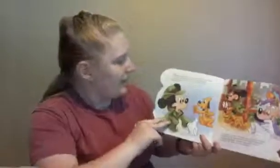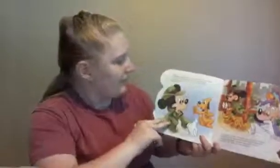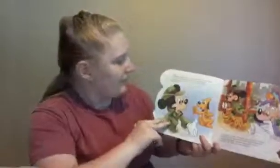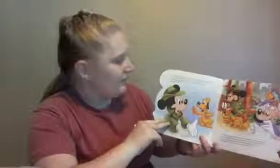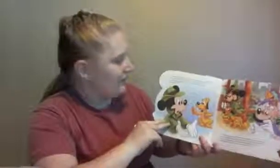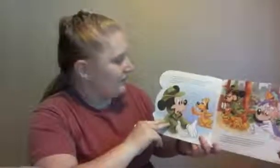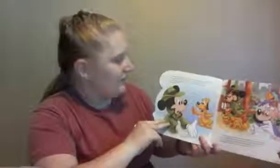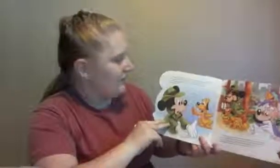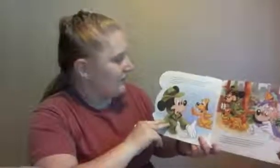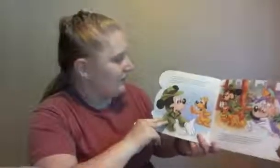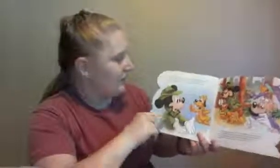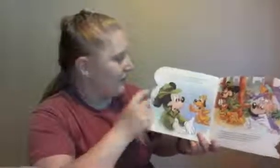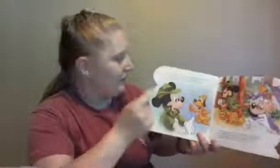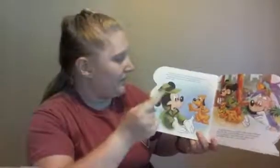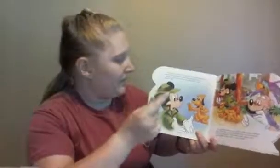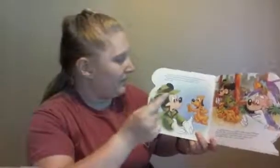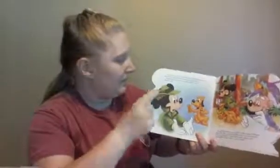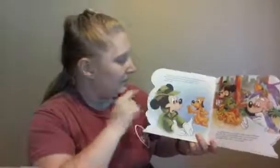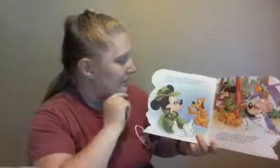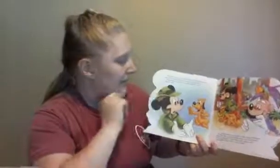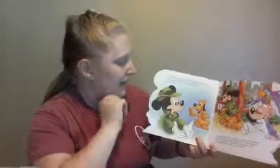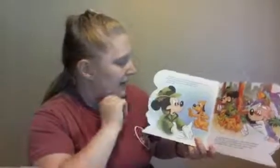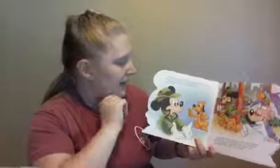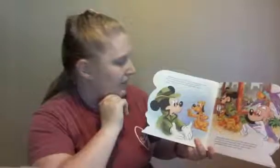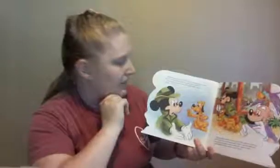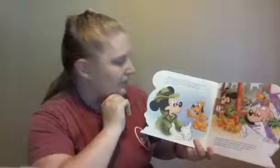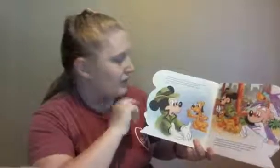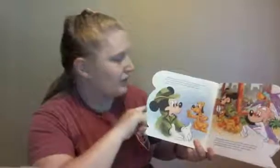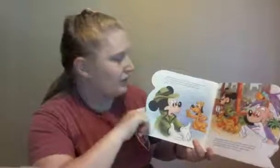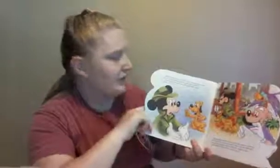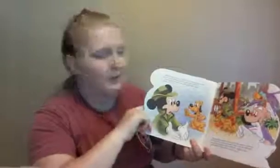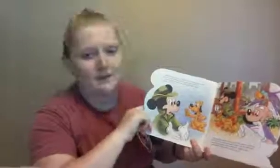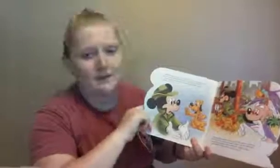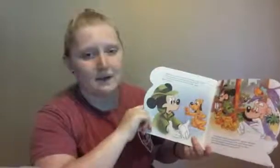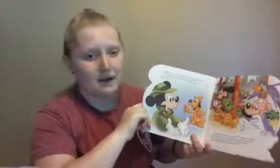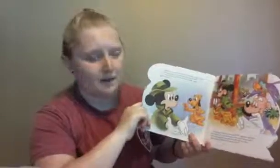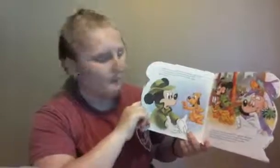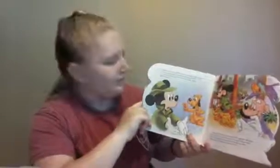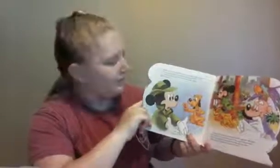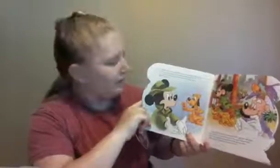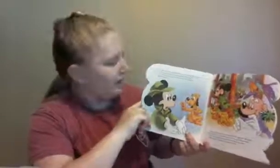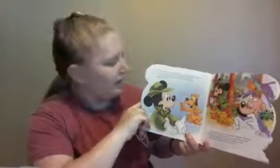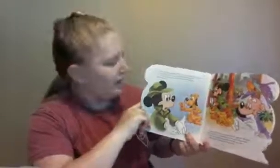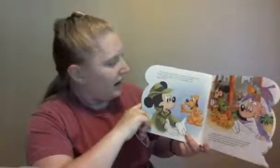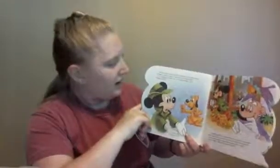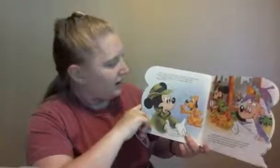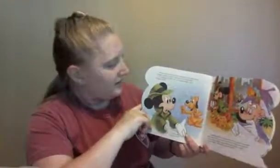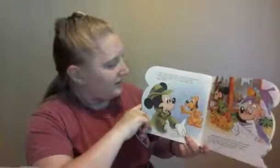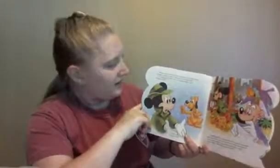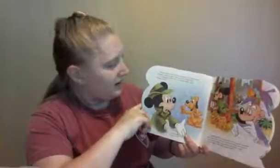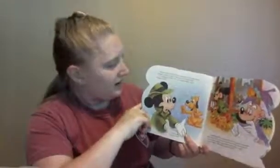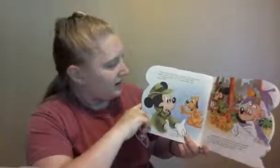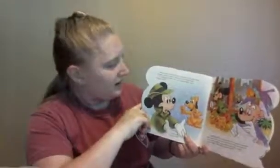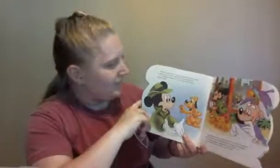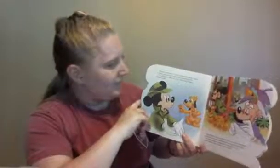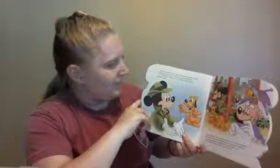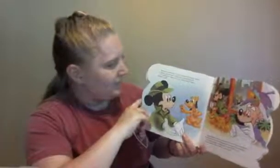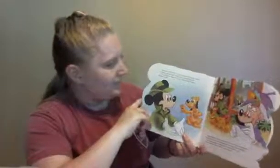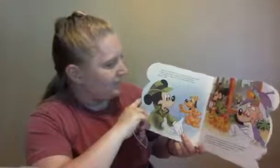Mickey was about to leave when the puppy began to howl and scratch at the door of his kennel. I'm gonna miss you, little fella,